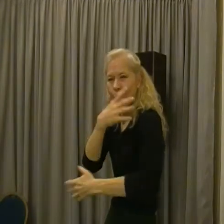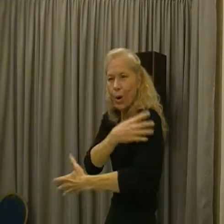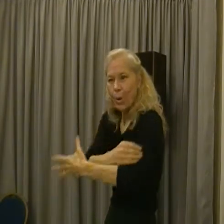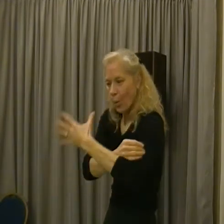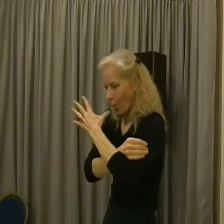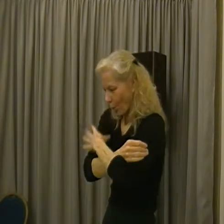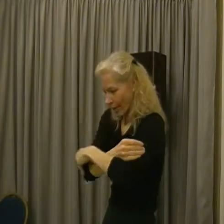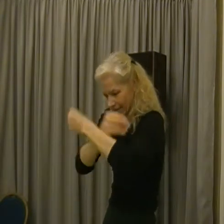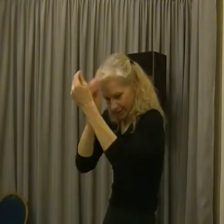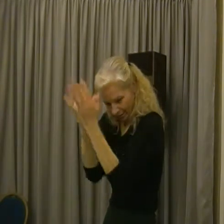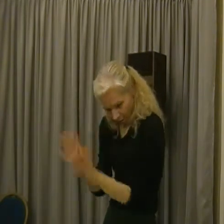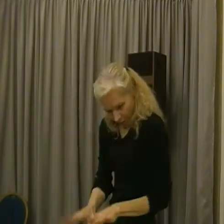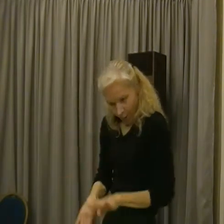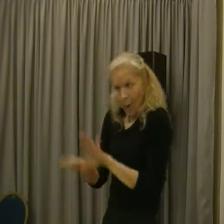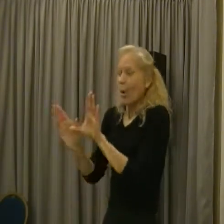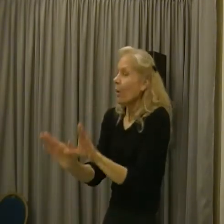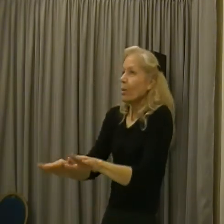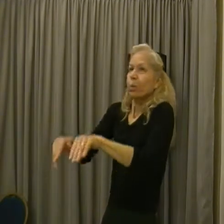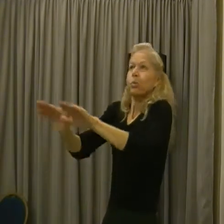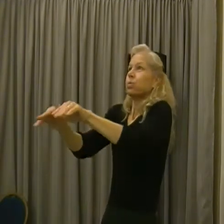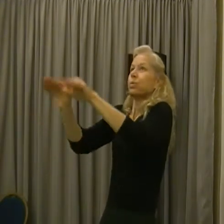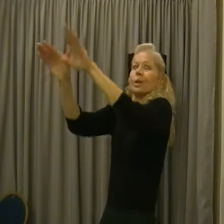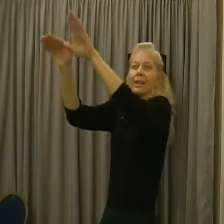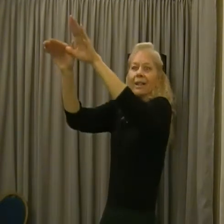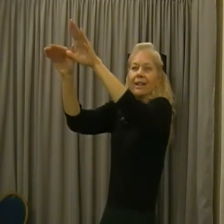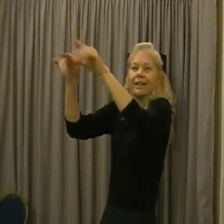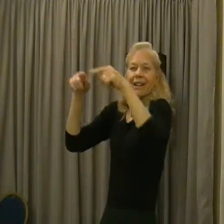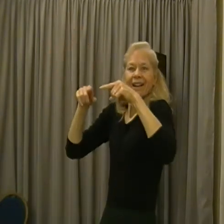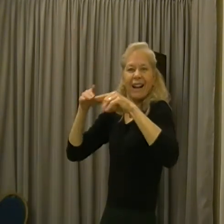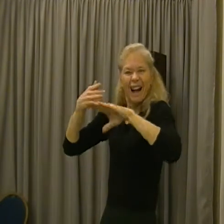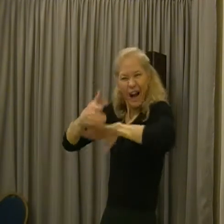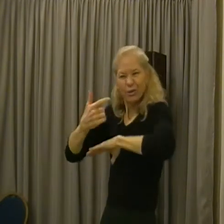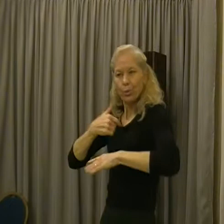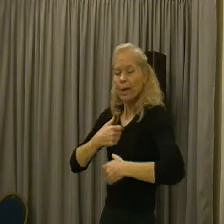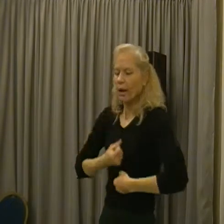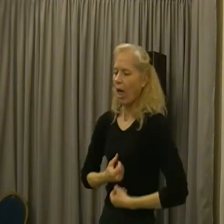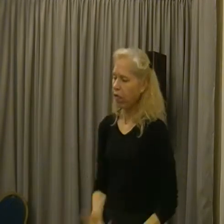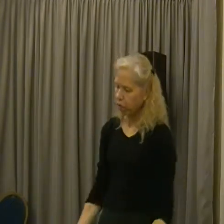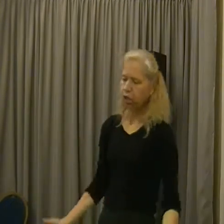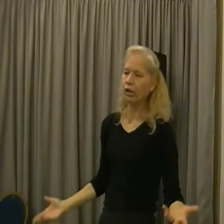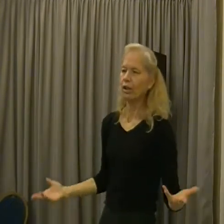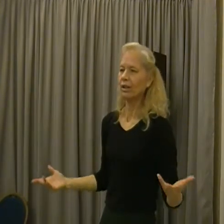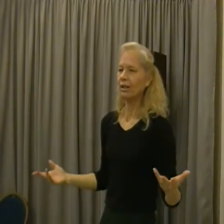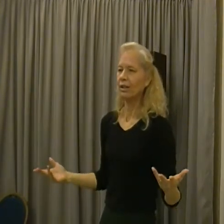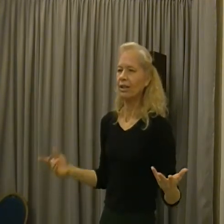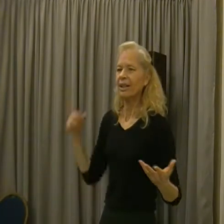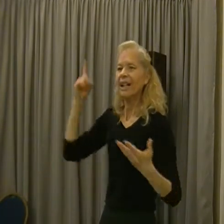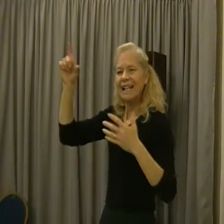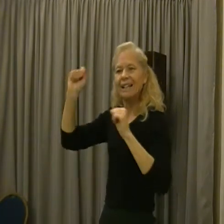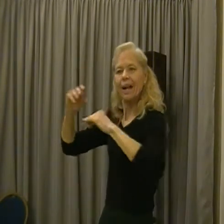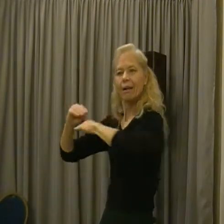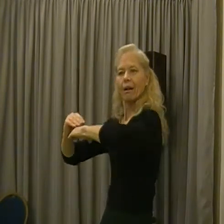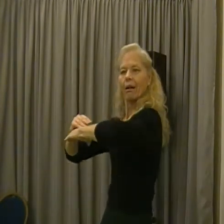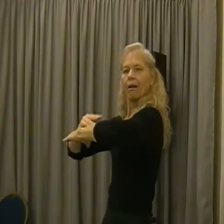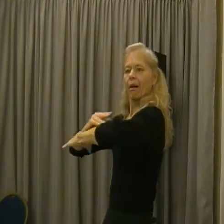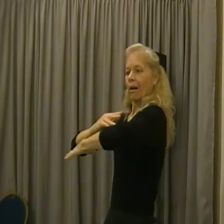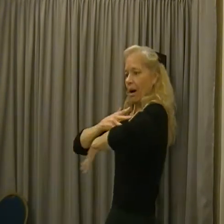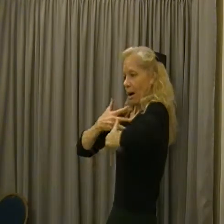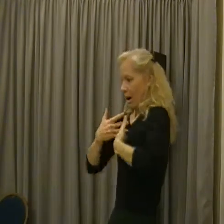when he got into places where he didn't know how it was going to work out. He didn't know how in the world he could go on another day. he fell